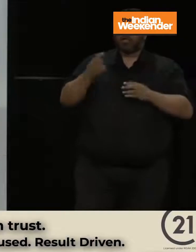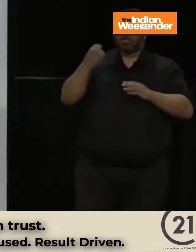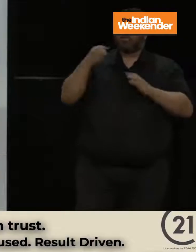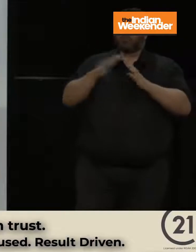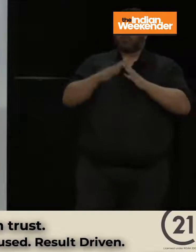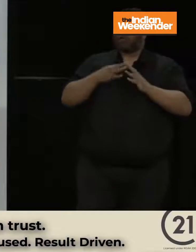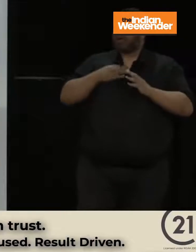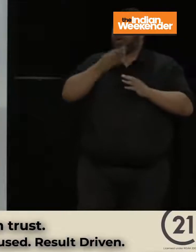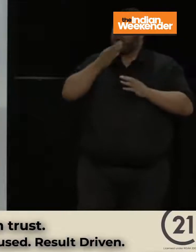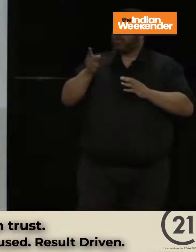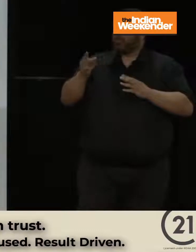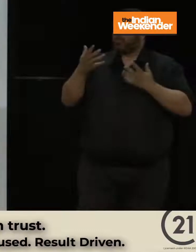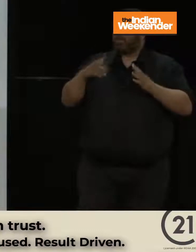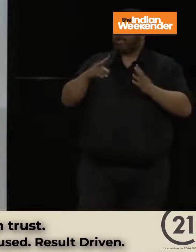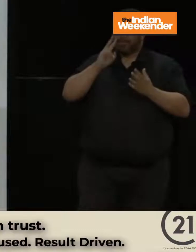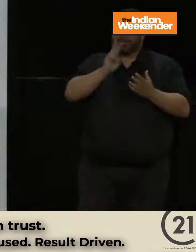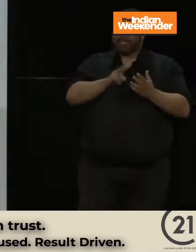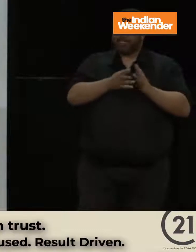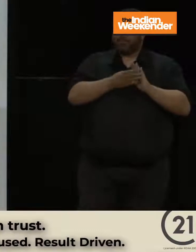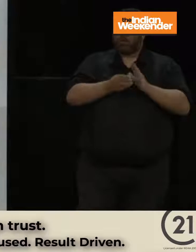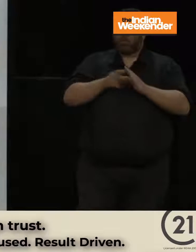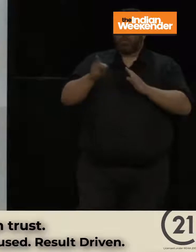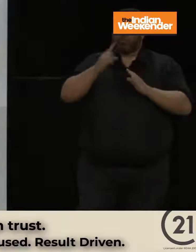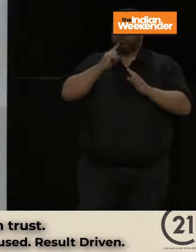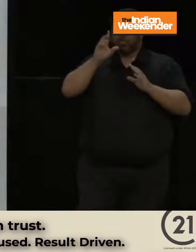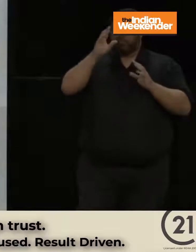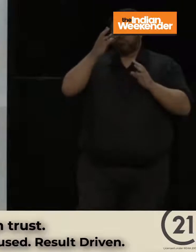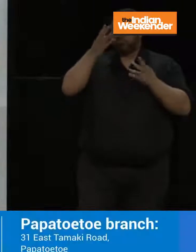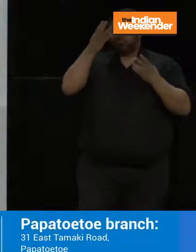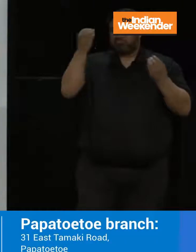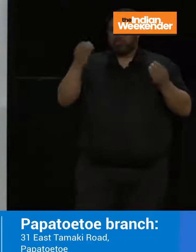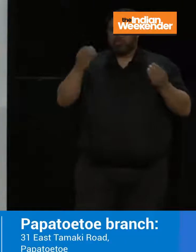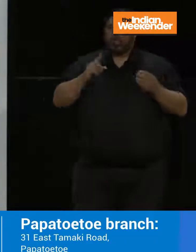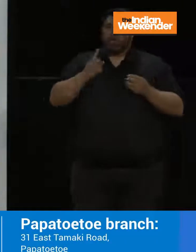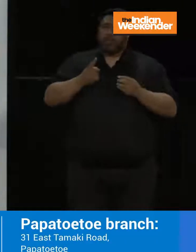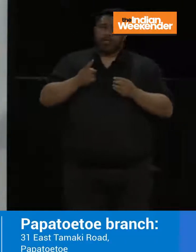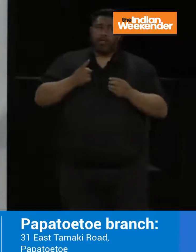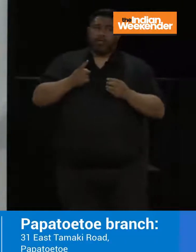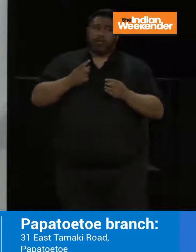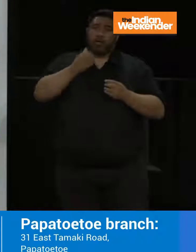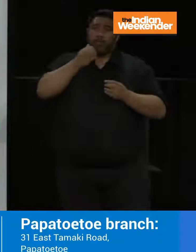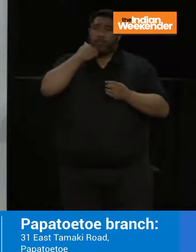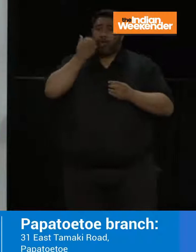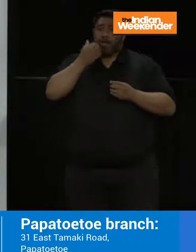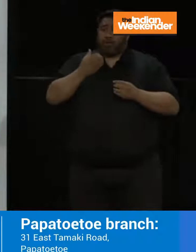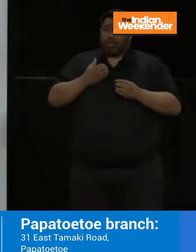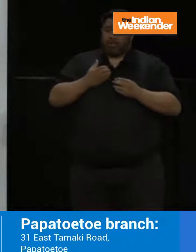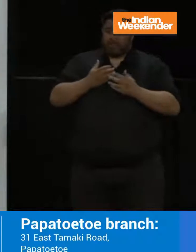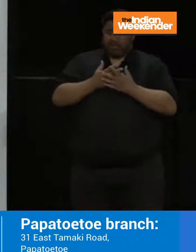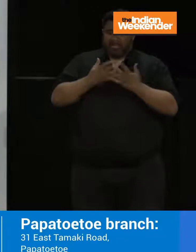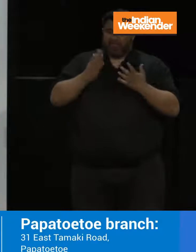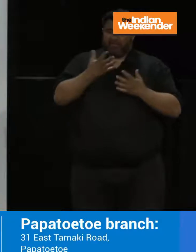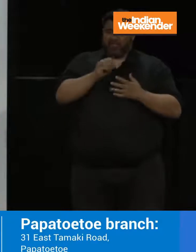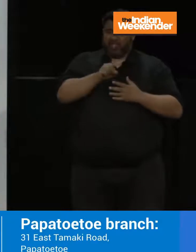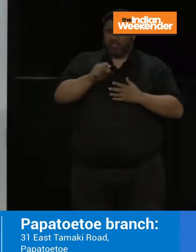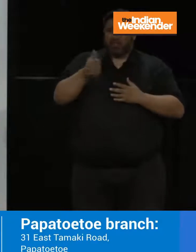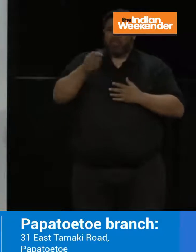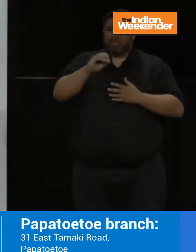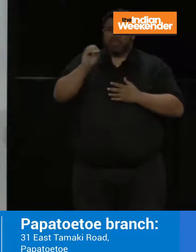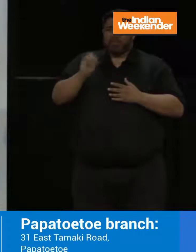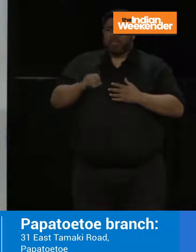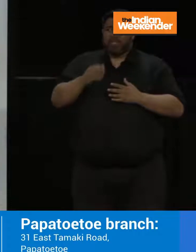or not you had seen the modelling, and you couldn't recall, but however, Māori case numbers still make up 50 to 60% of